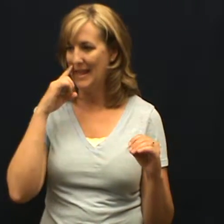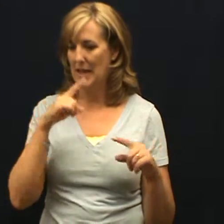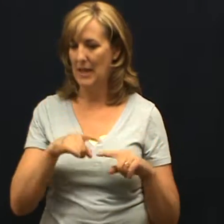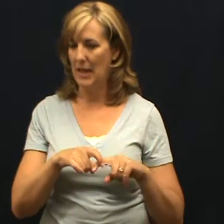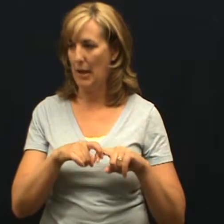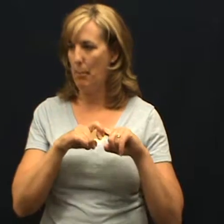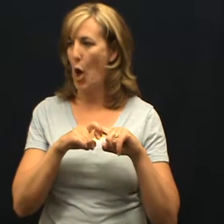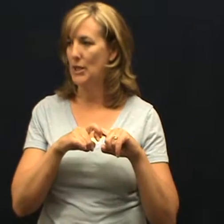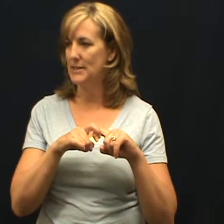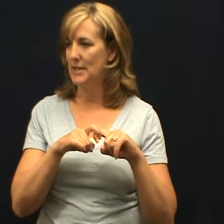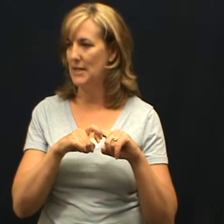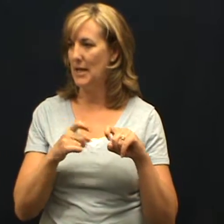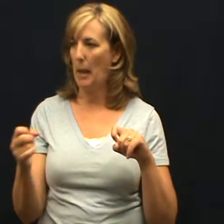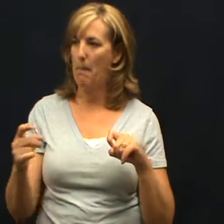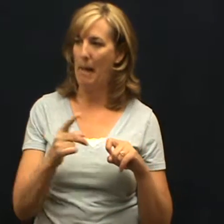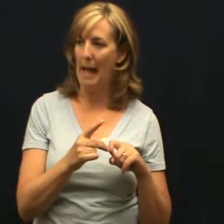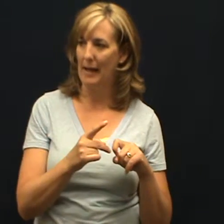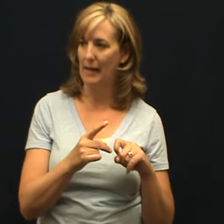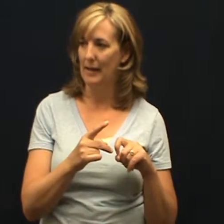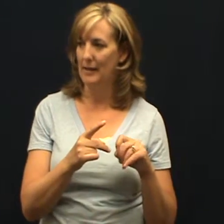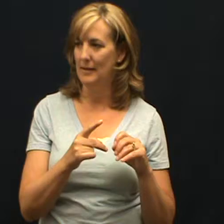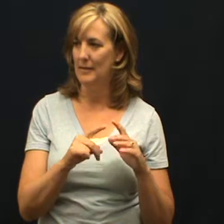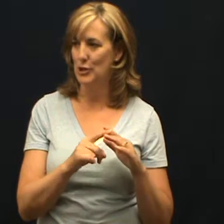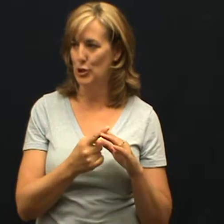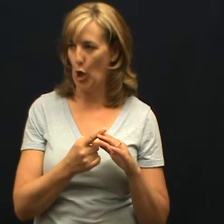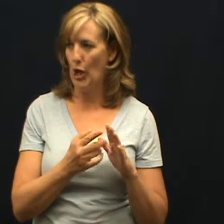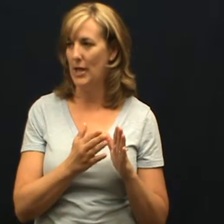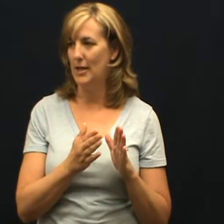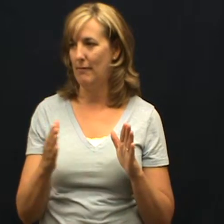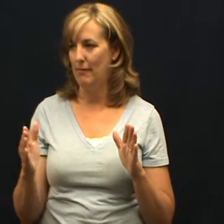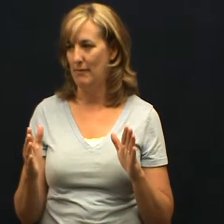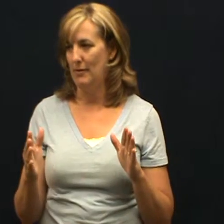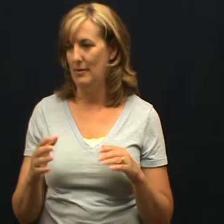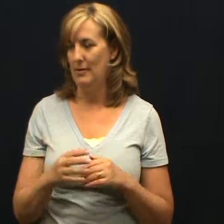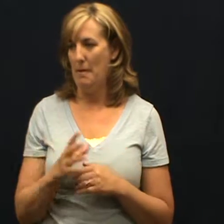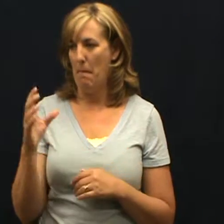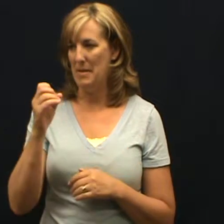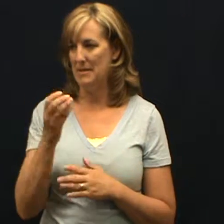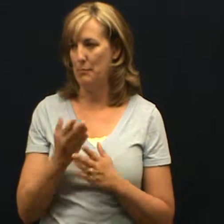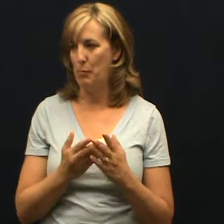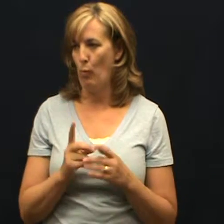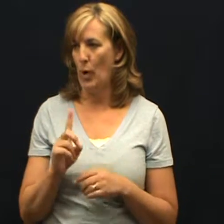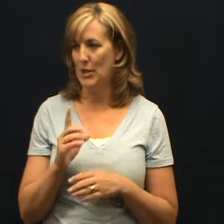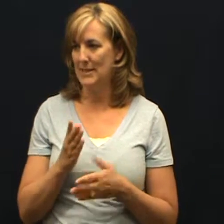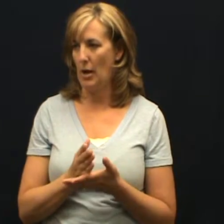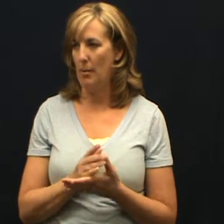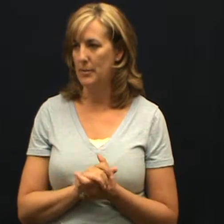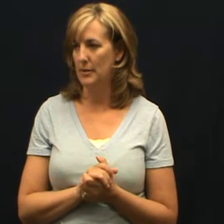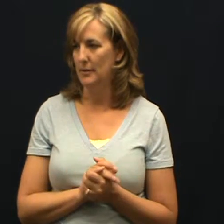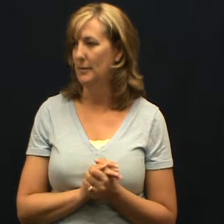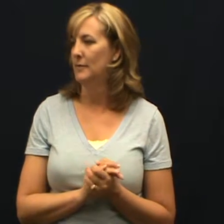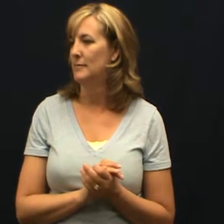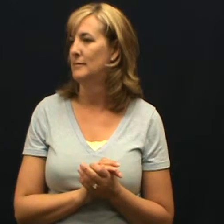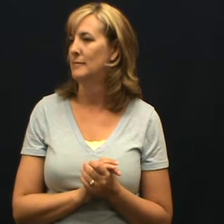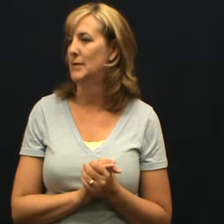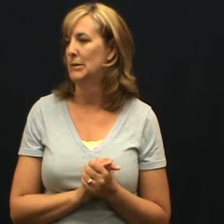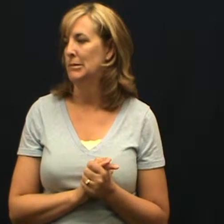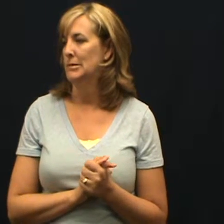he like paused it and come back, you start it, and it's where he stopped. Are